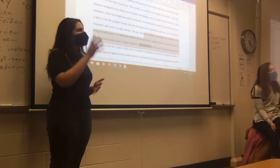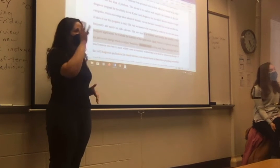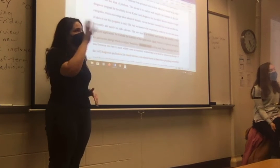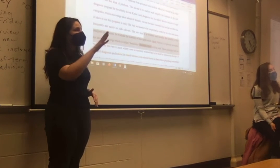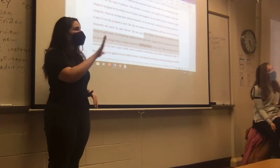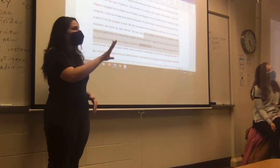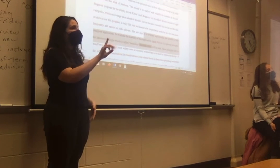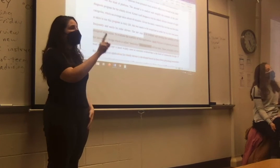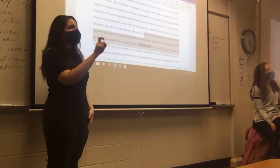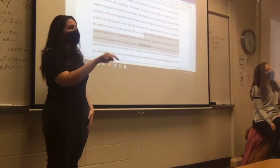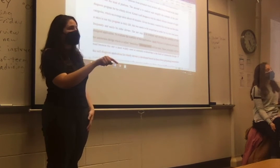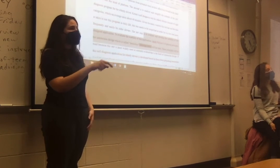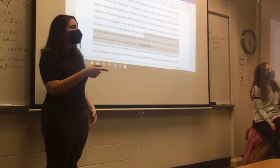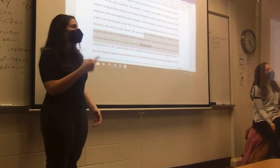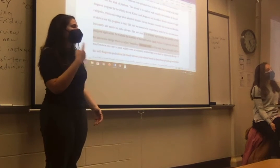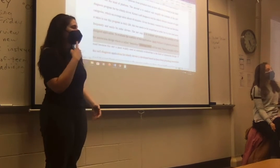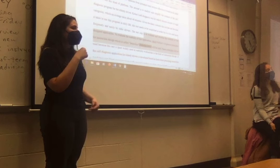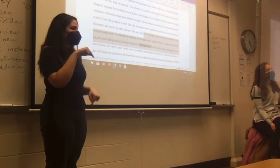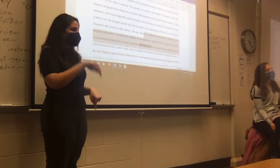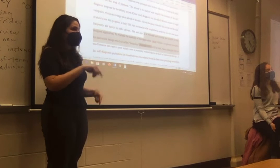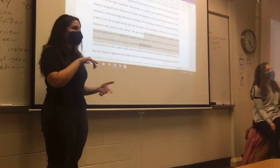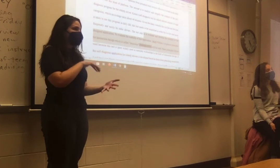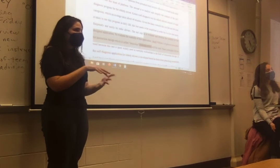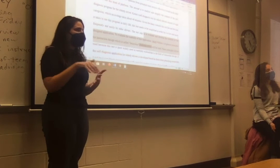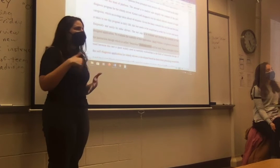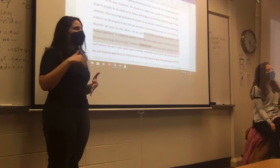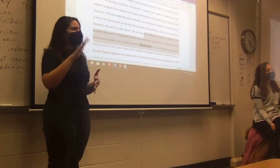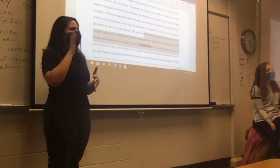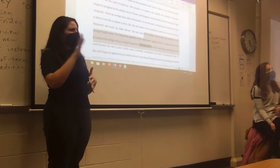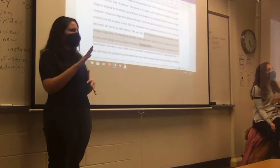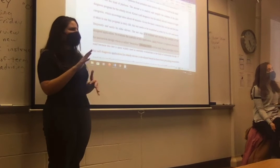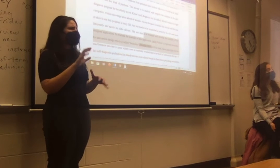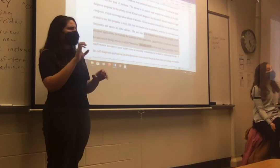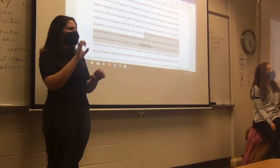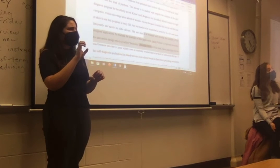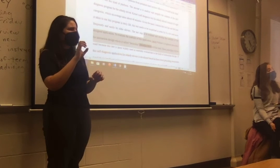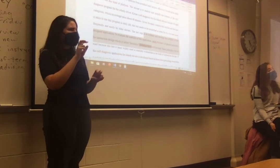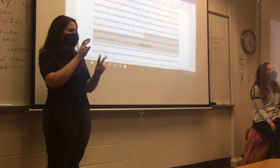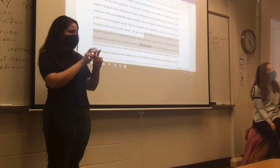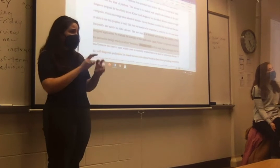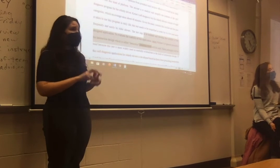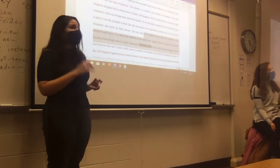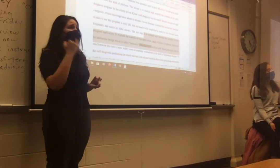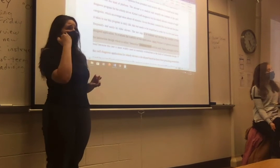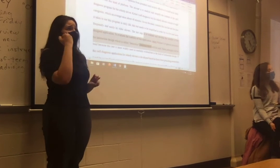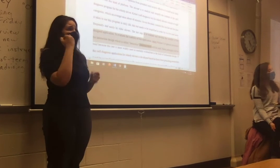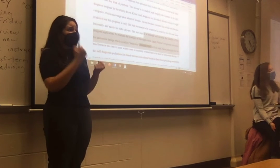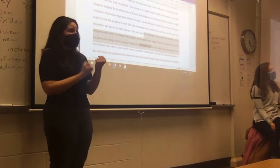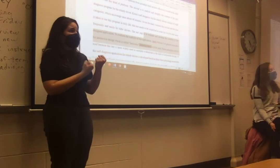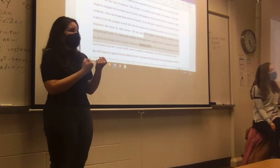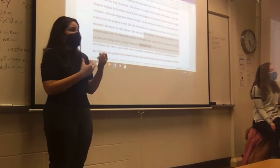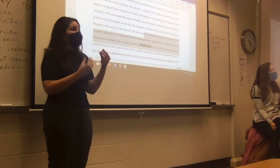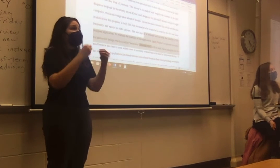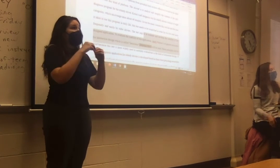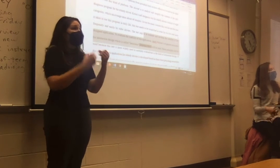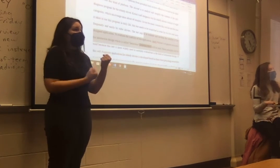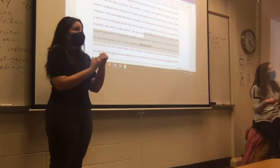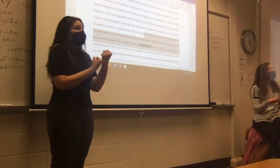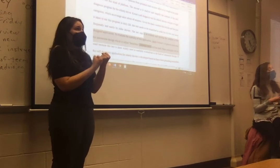study, I will examine whether additional support for autistic students